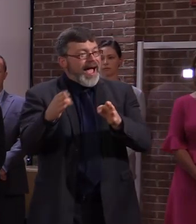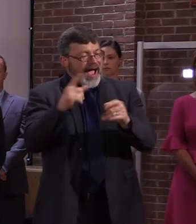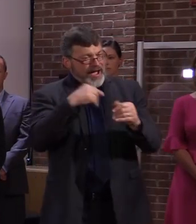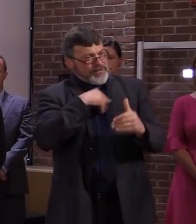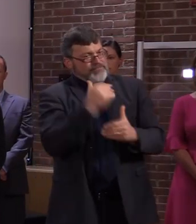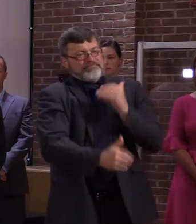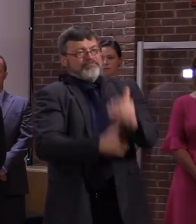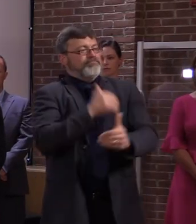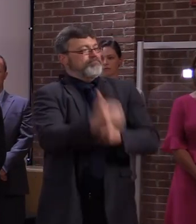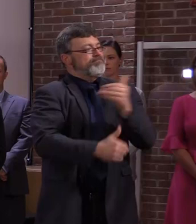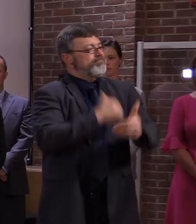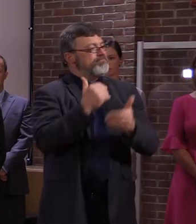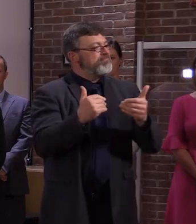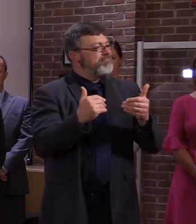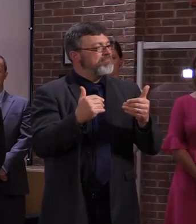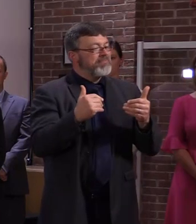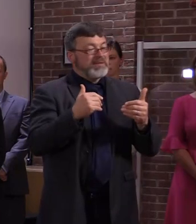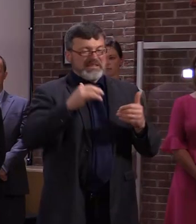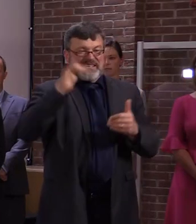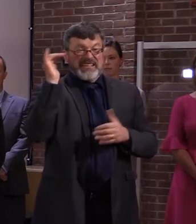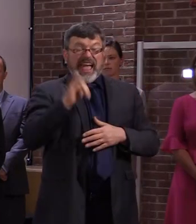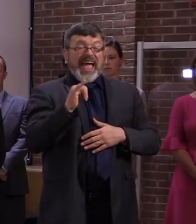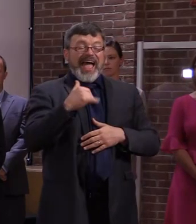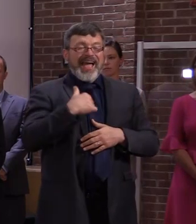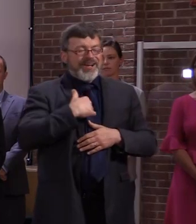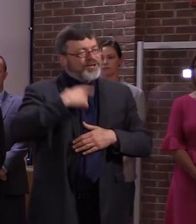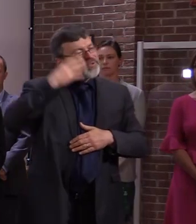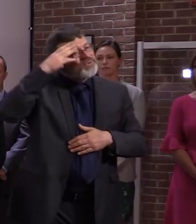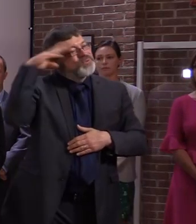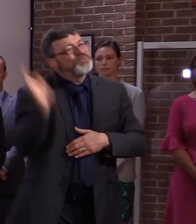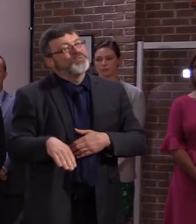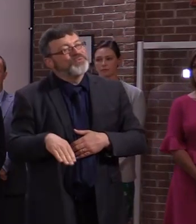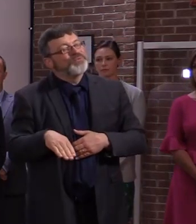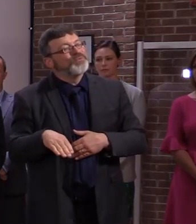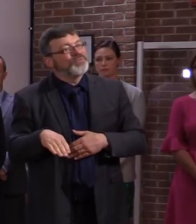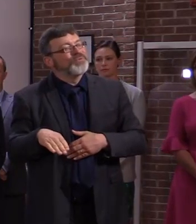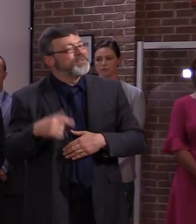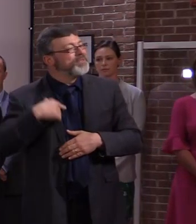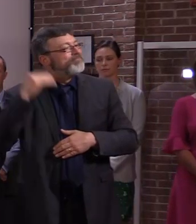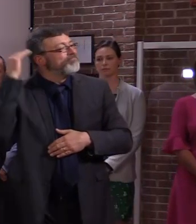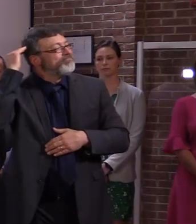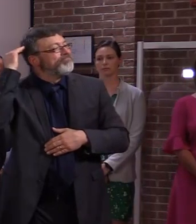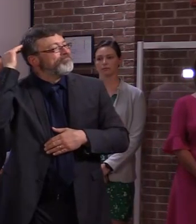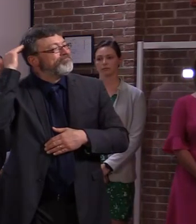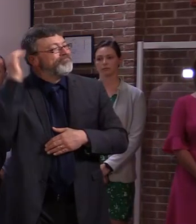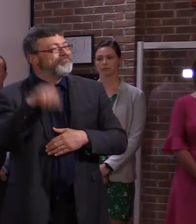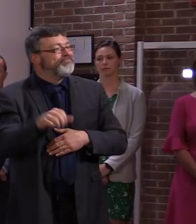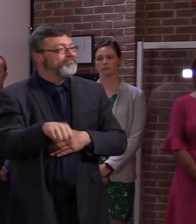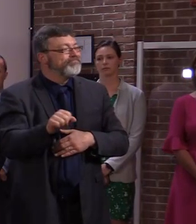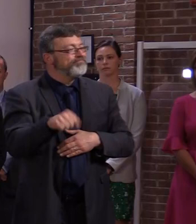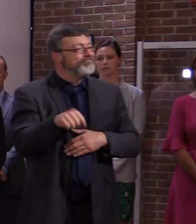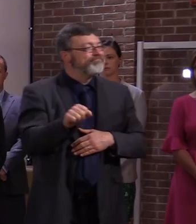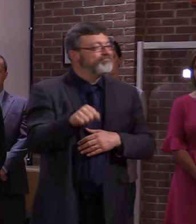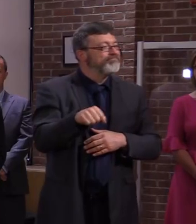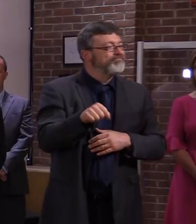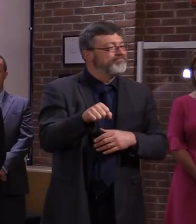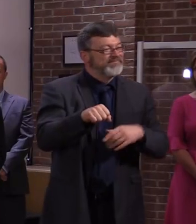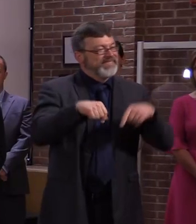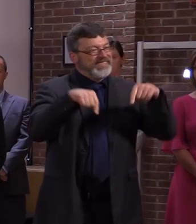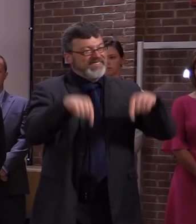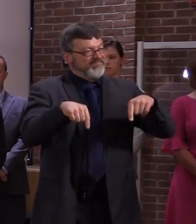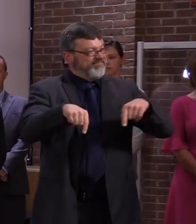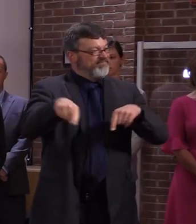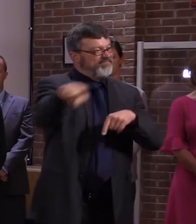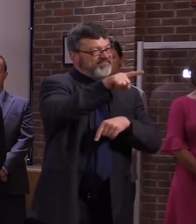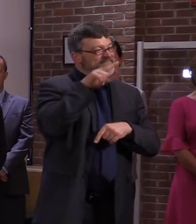to me and should be no surprise to anyone who knows anything about what it means to be a